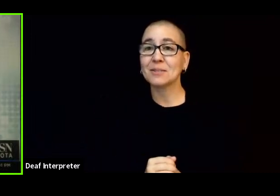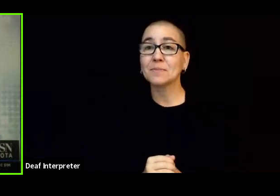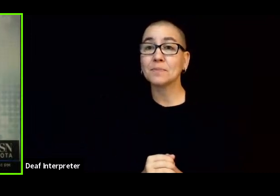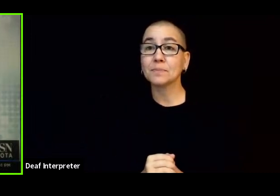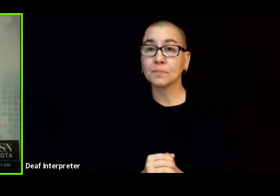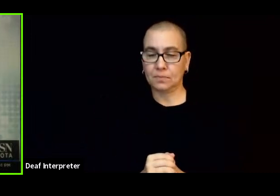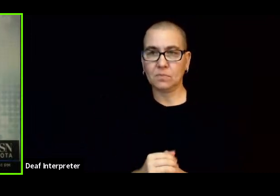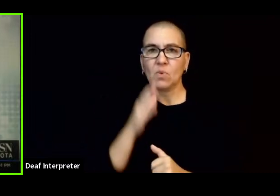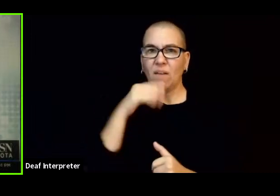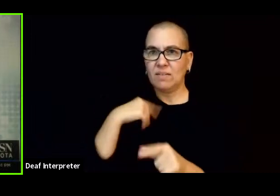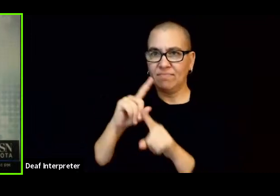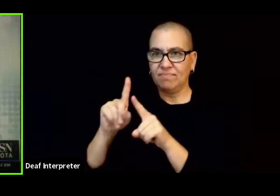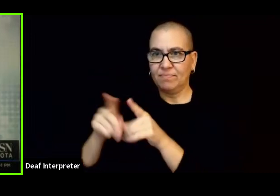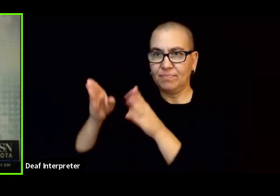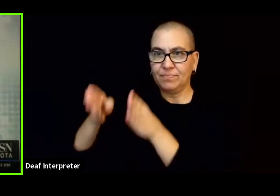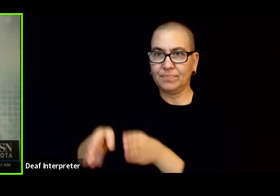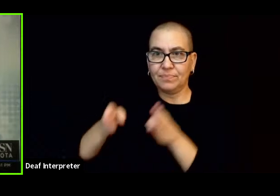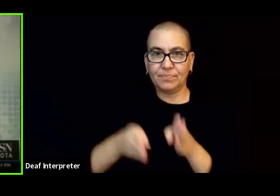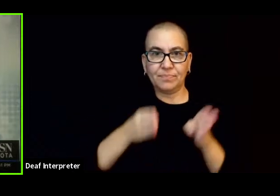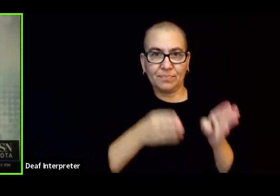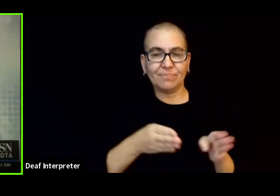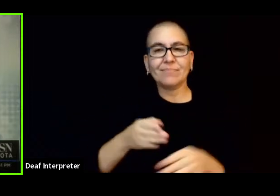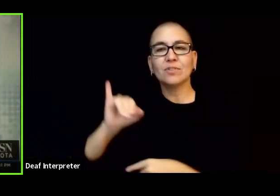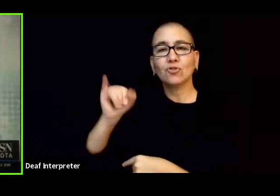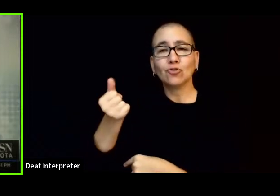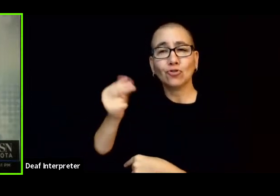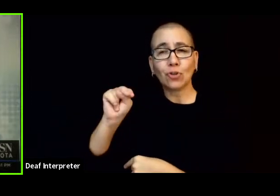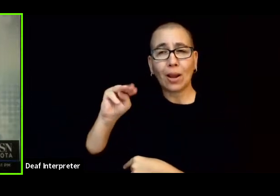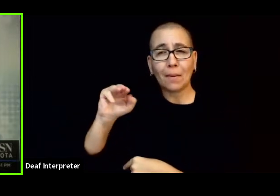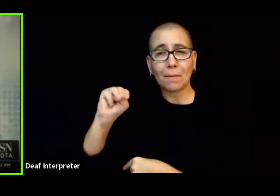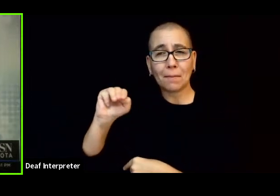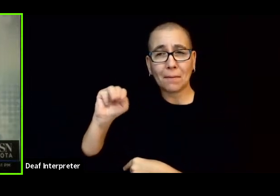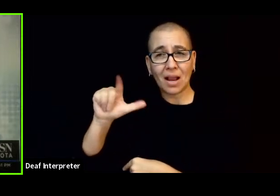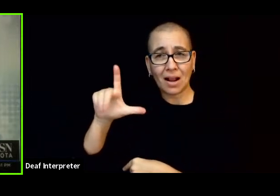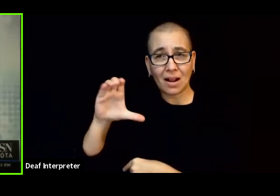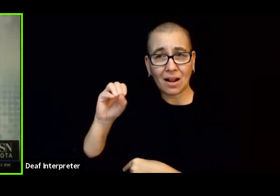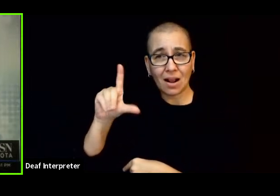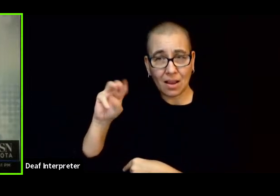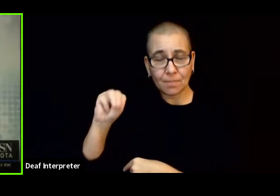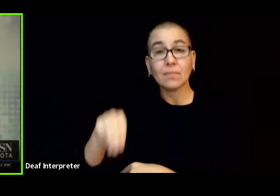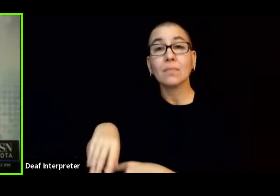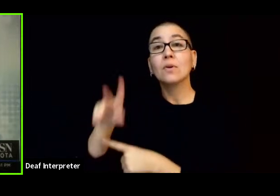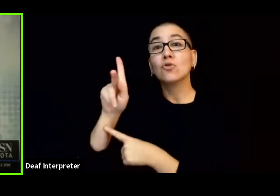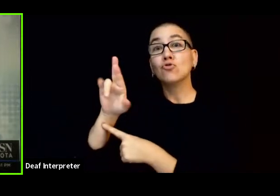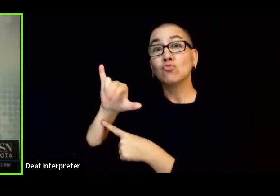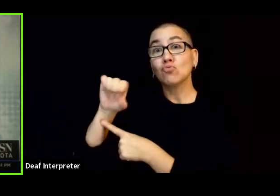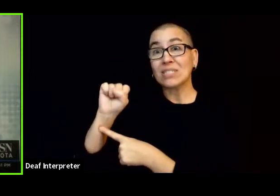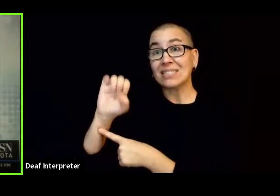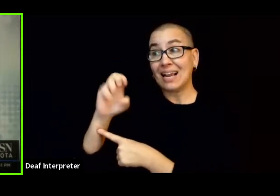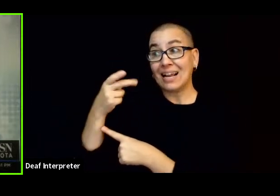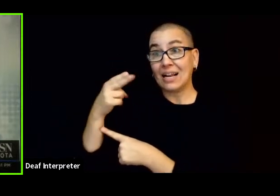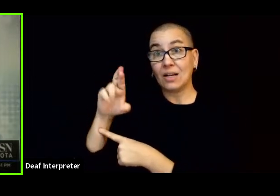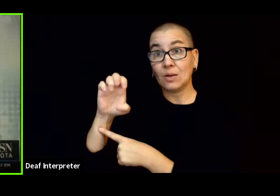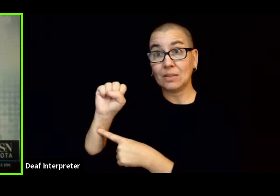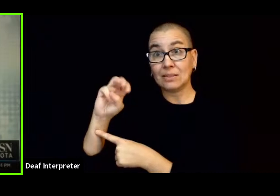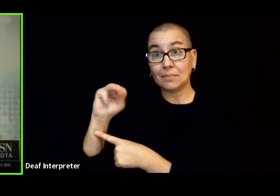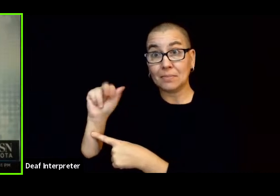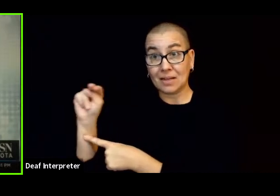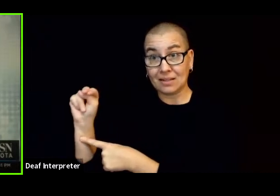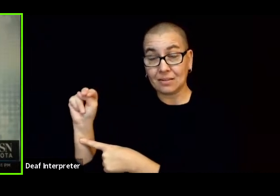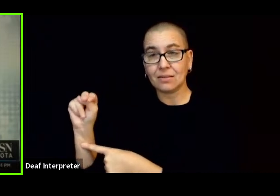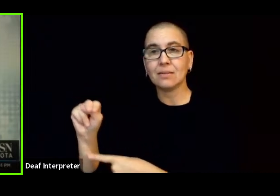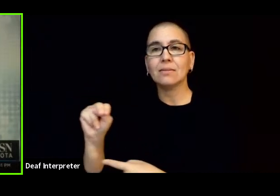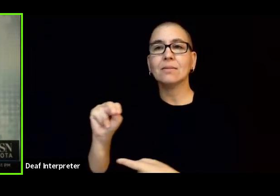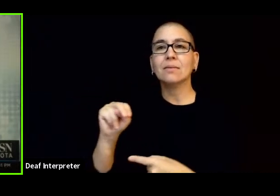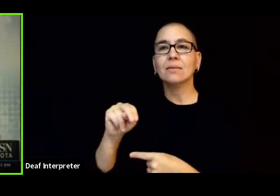Malcolm, MDH Infectious Disease Director Chris Erzman, MDH Health Regulation Director Michelle Larson,